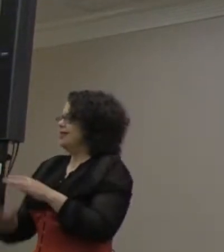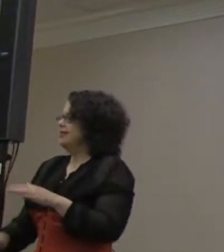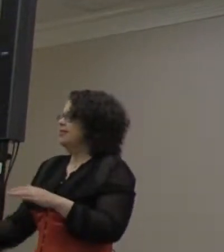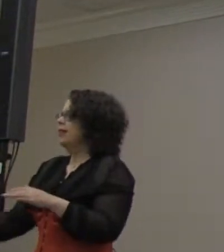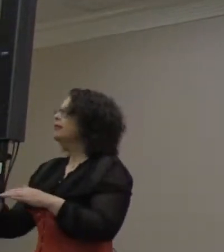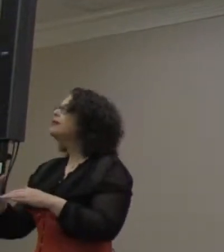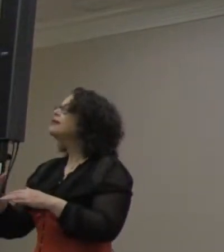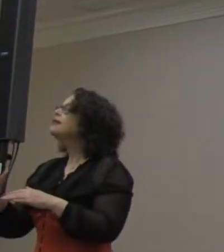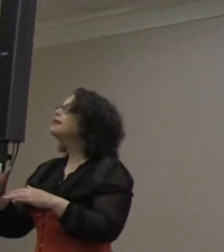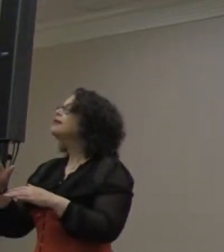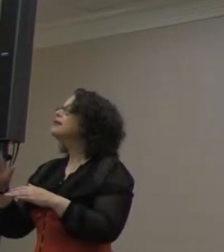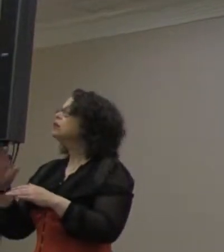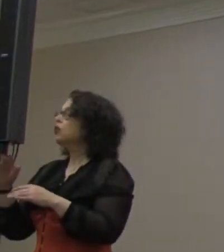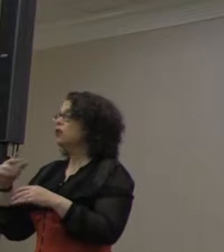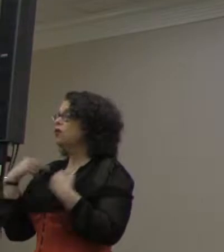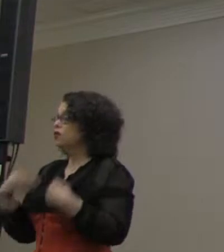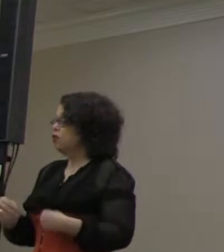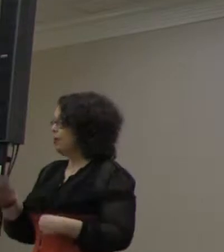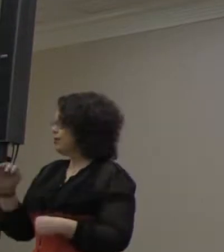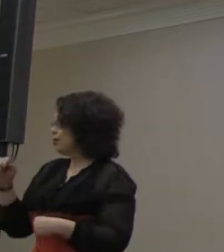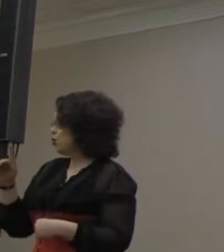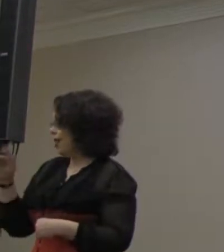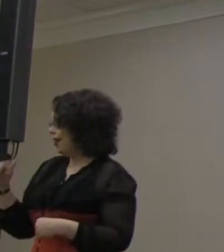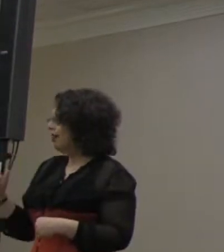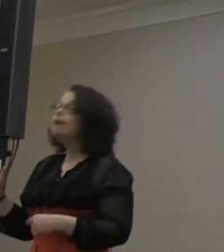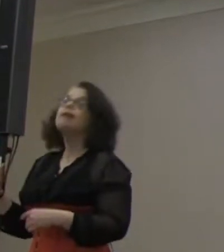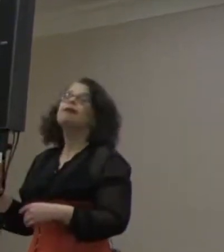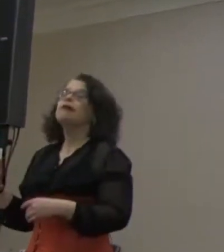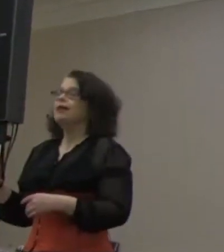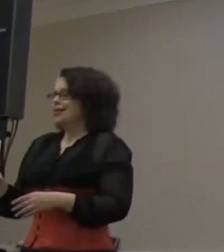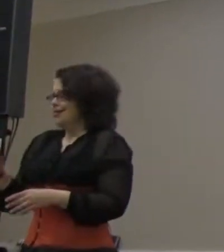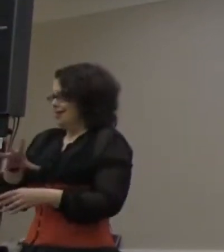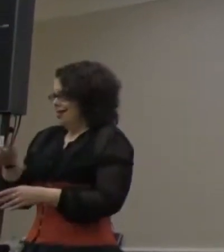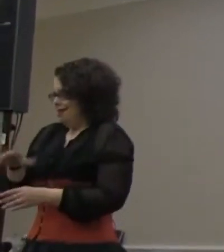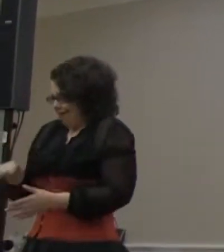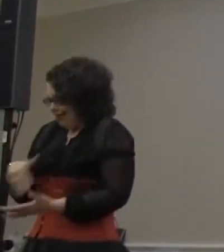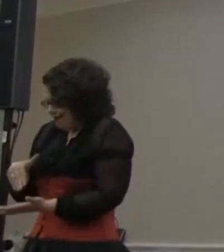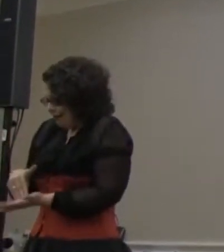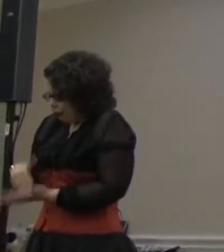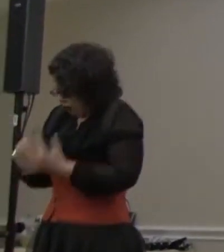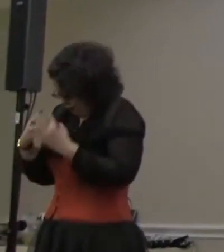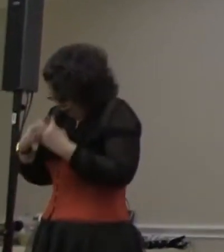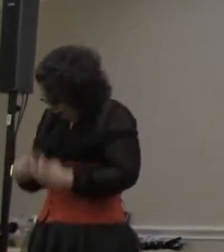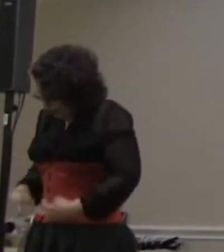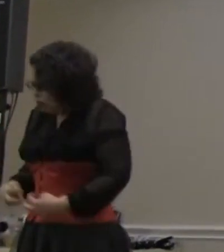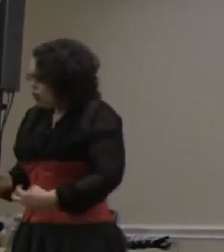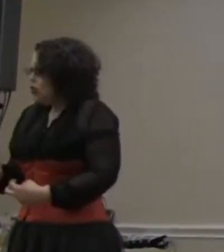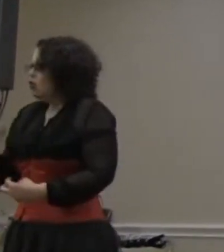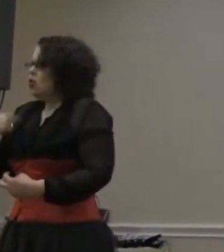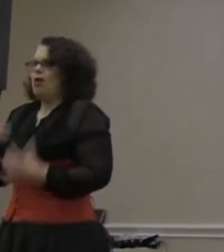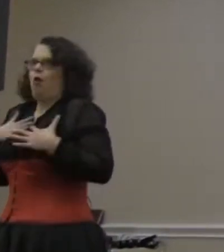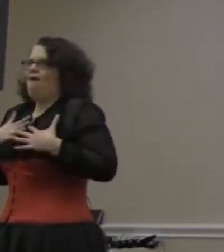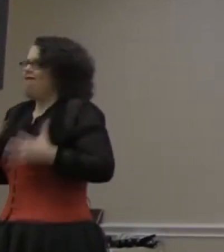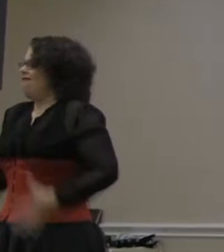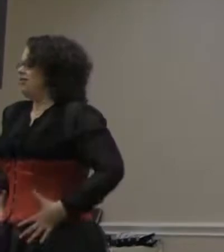human sexuality. At our core, we leather folk are a bodily